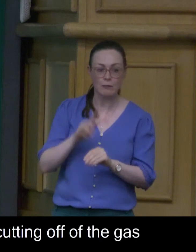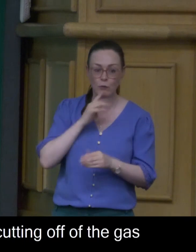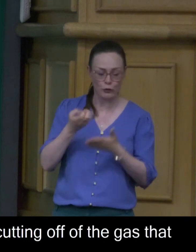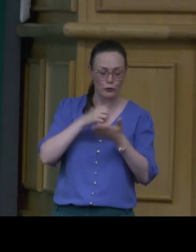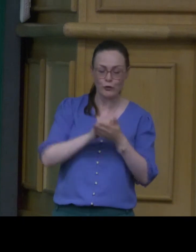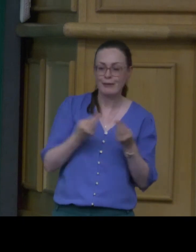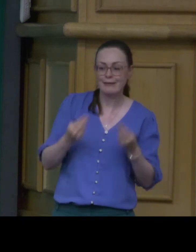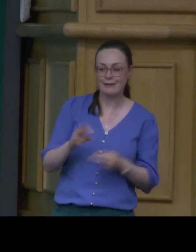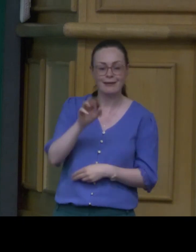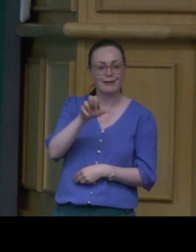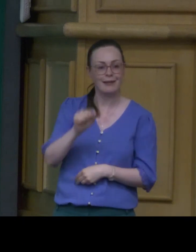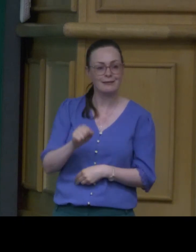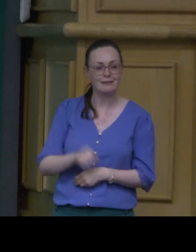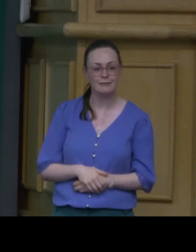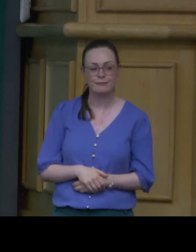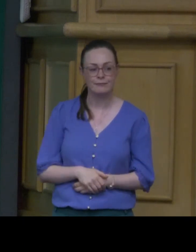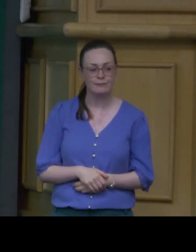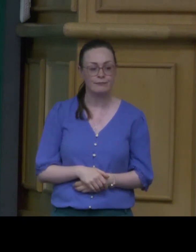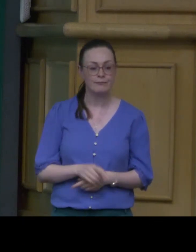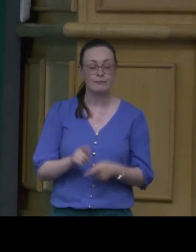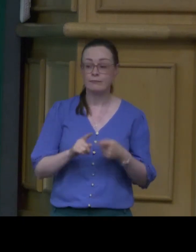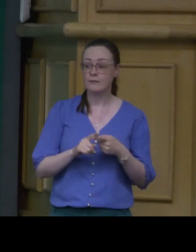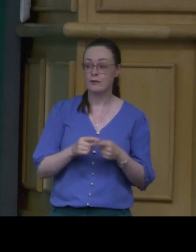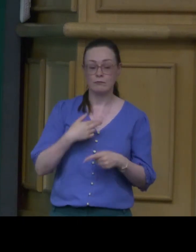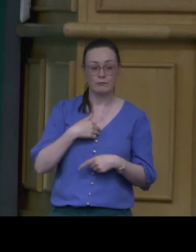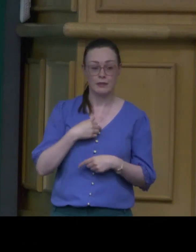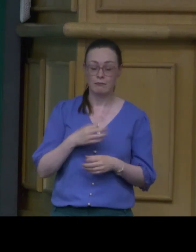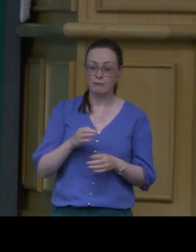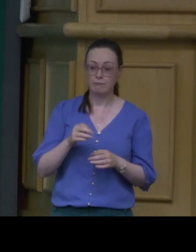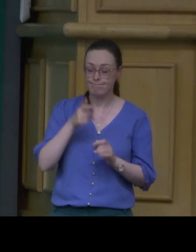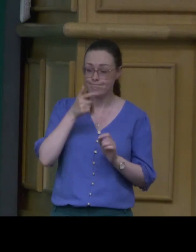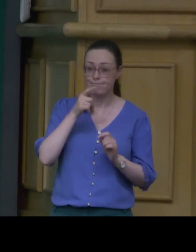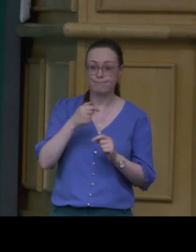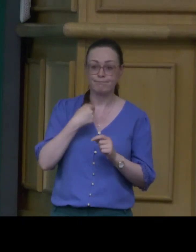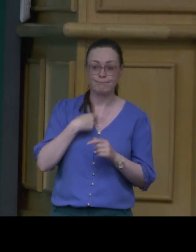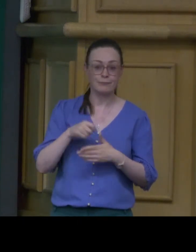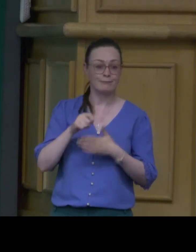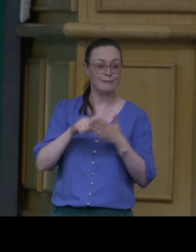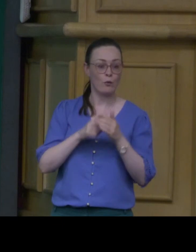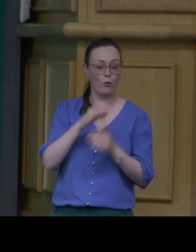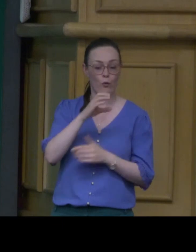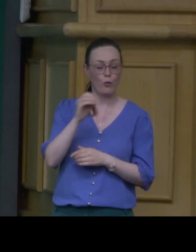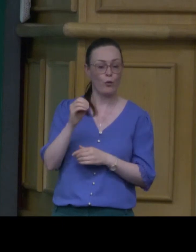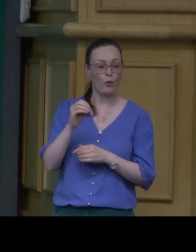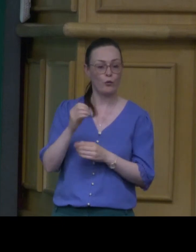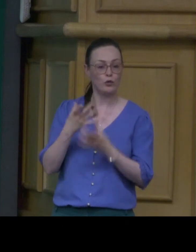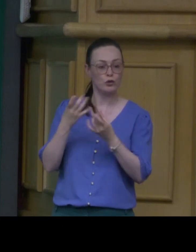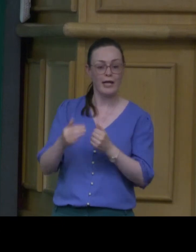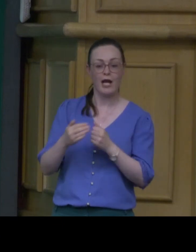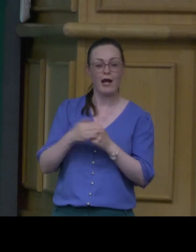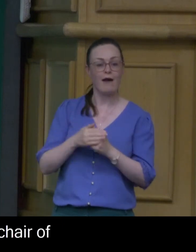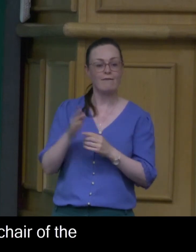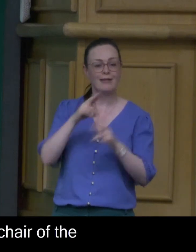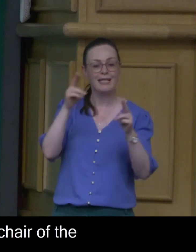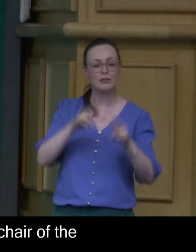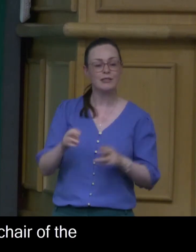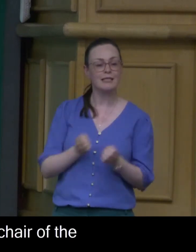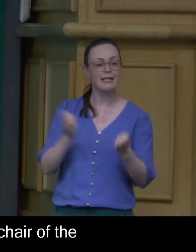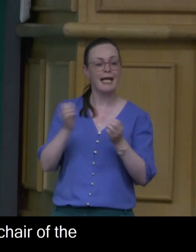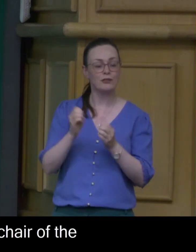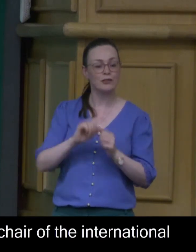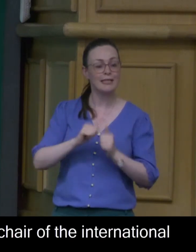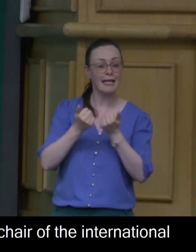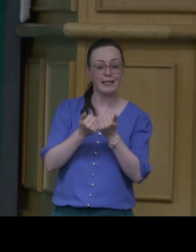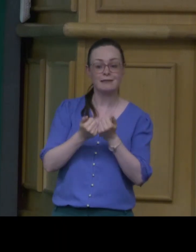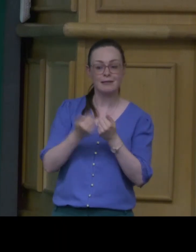dependent upon. I had the great fortune, I've been elected co-chair of the International Energy Agency as